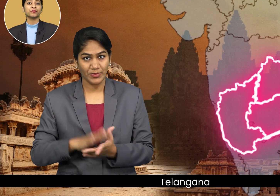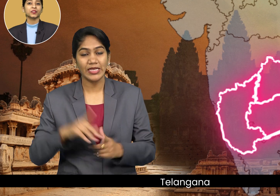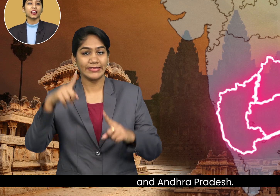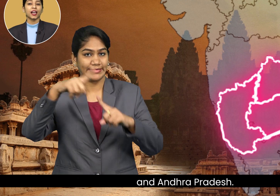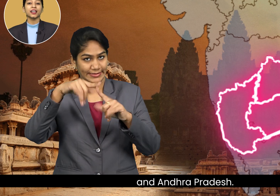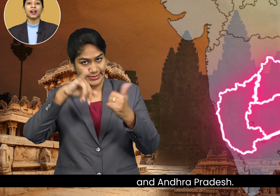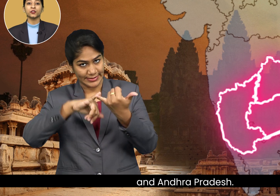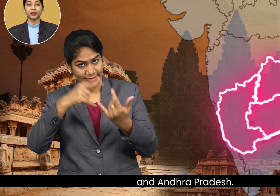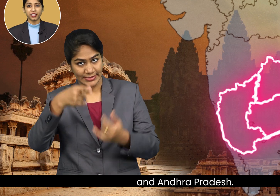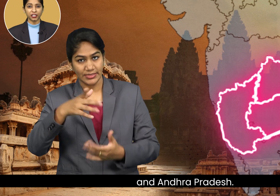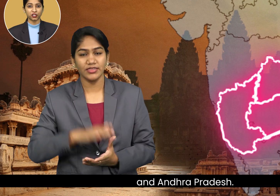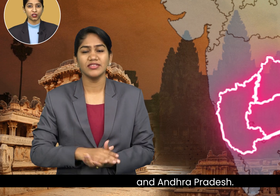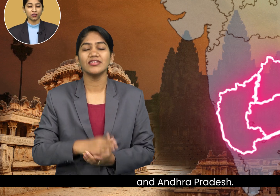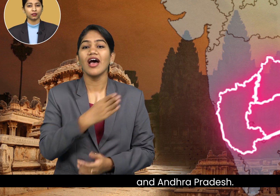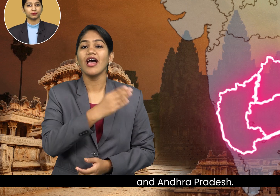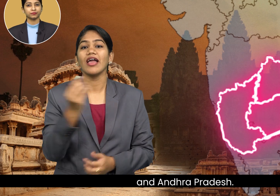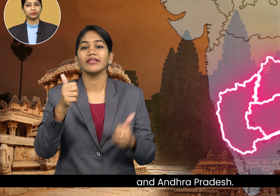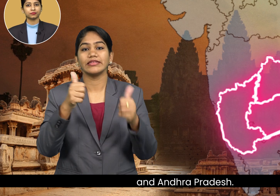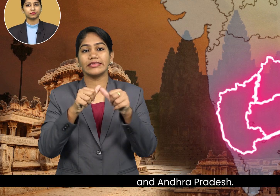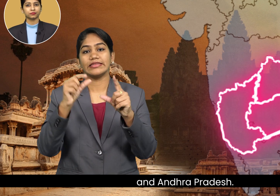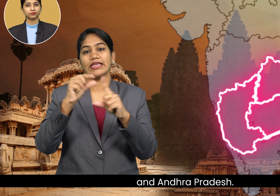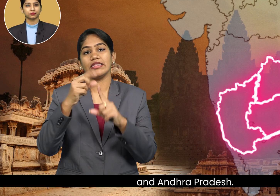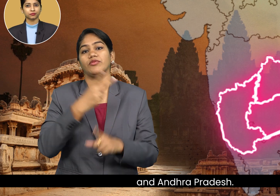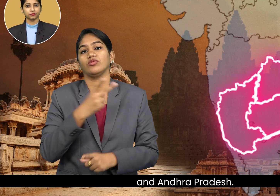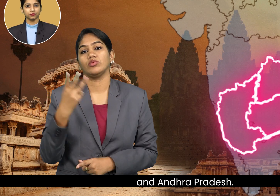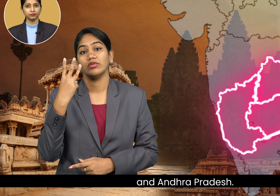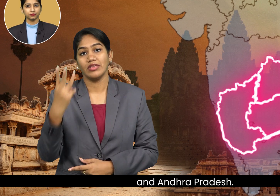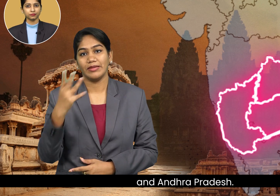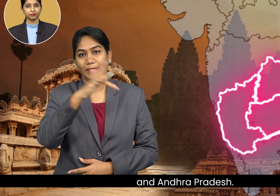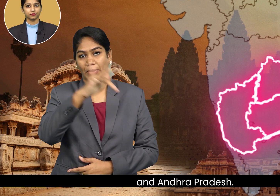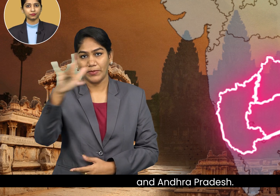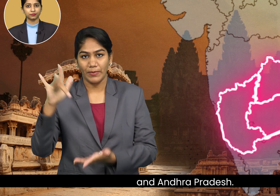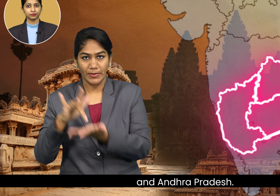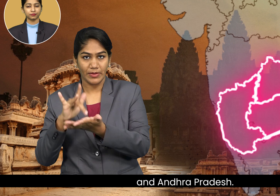Telangana and Andhra Pradesh.